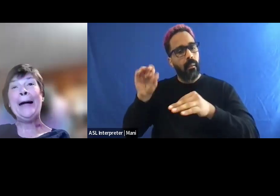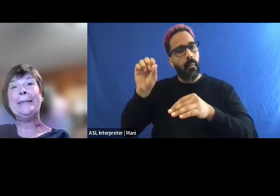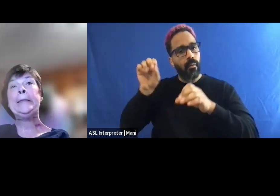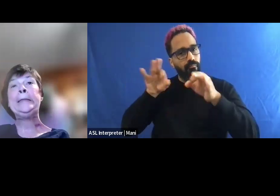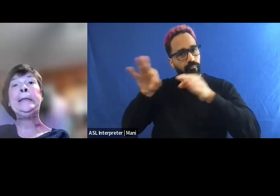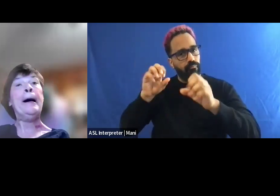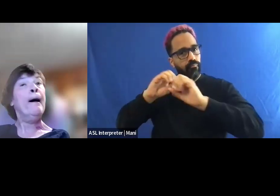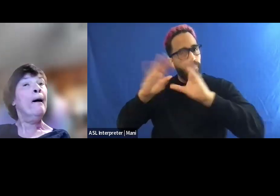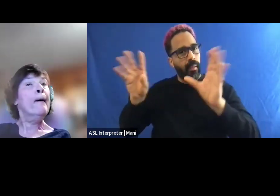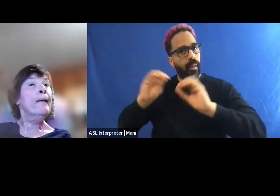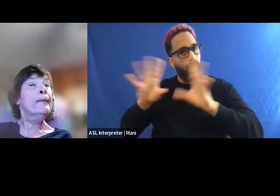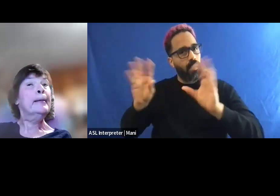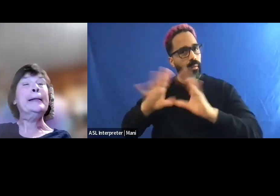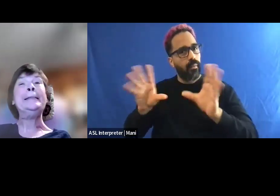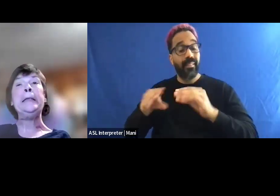the average